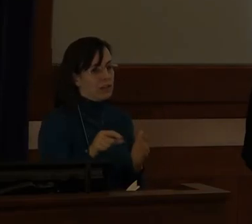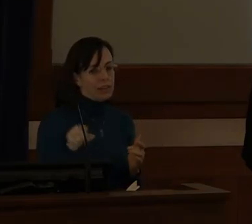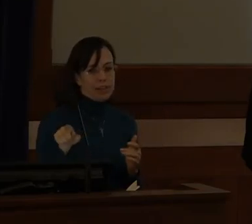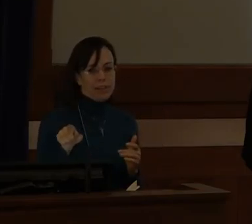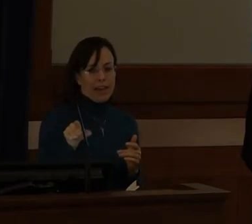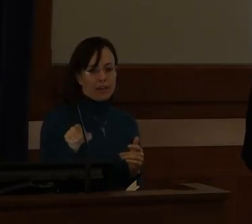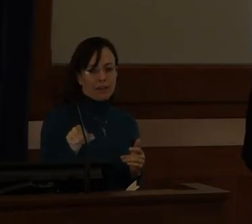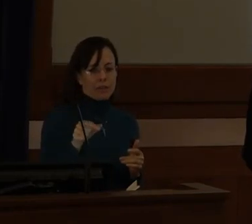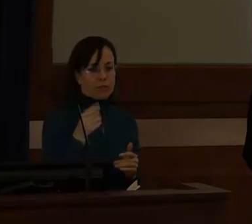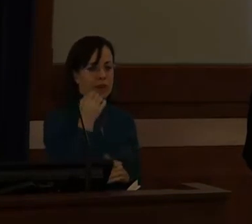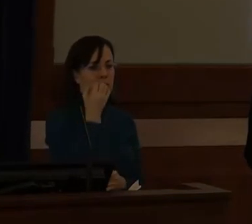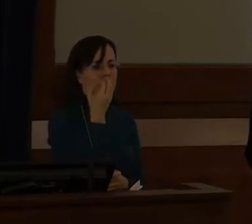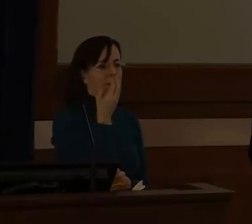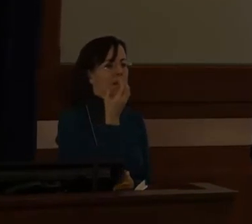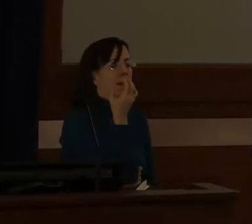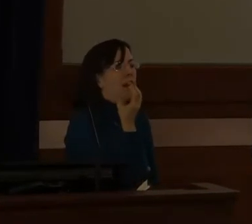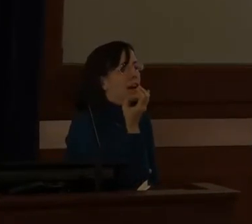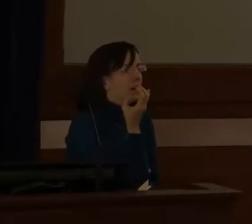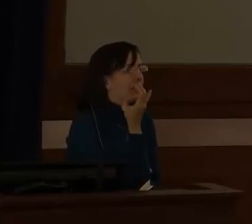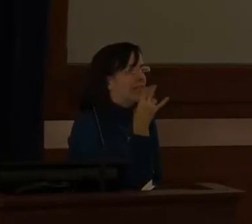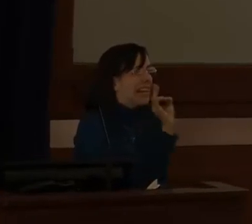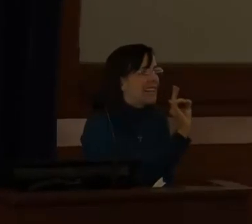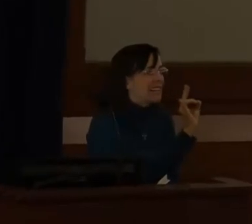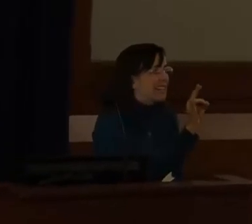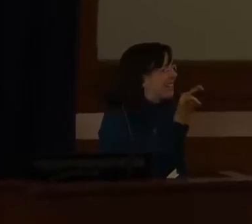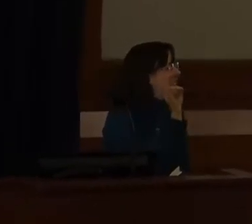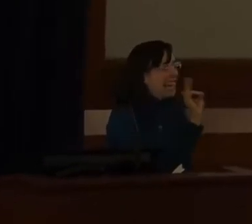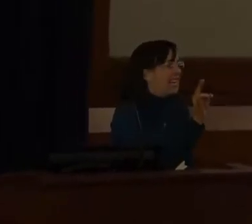periodical that was from